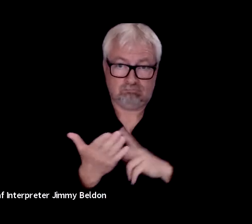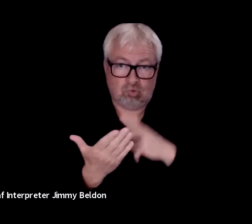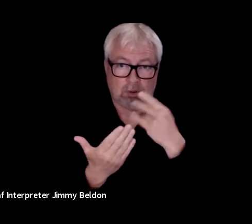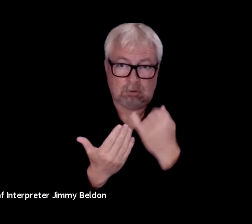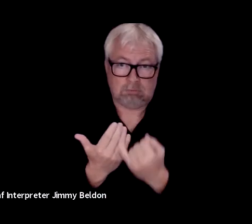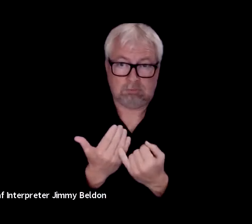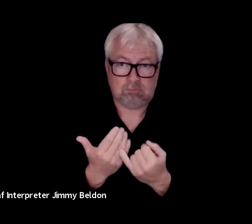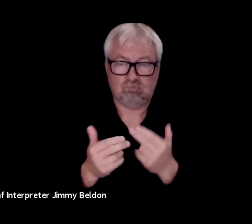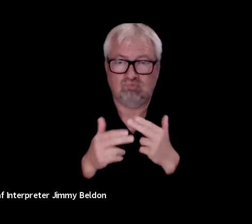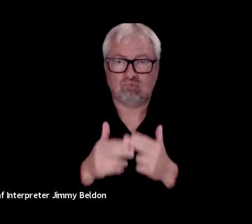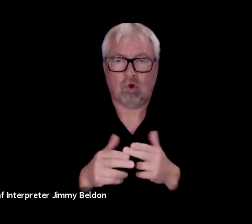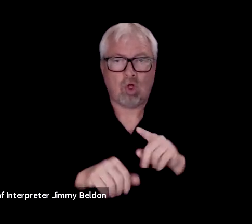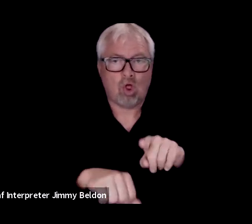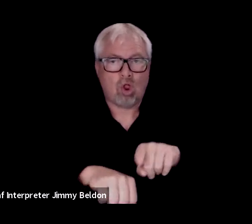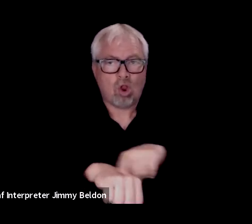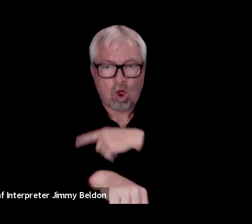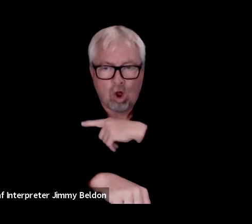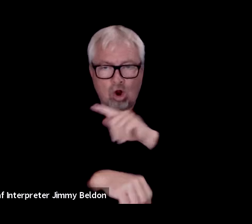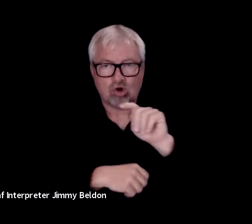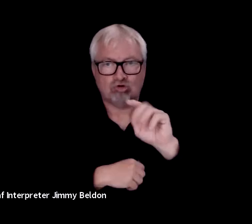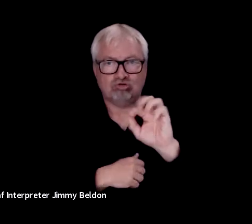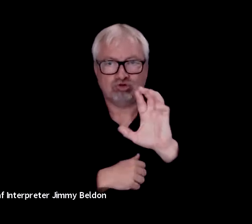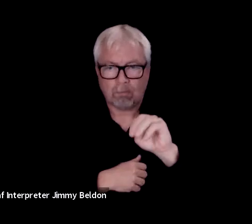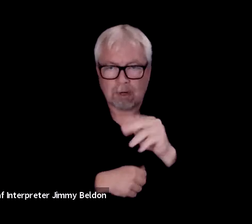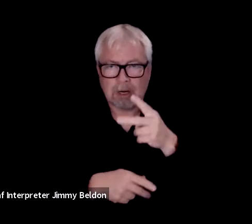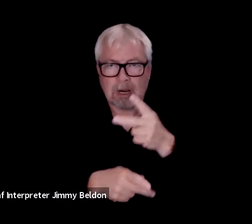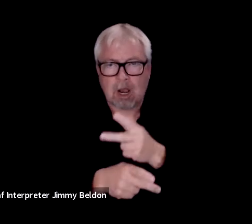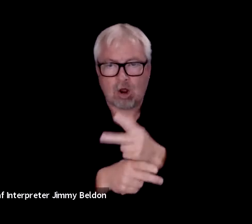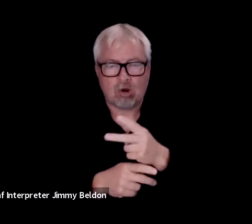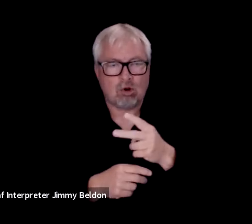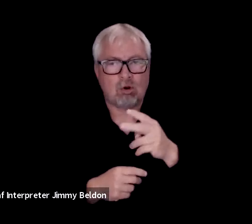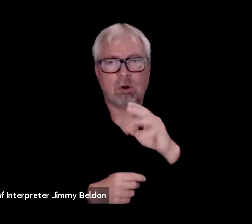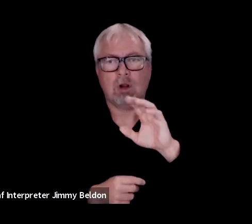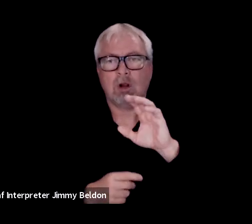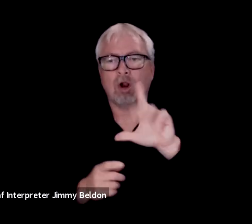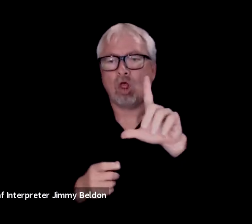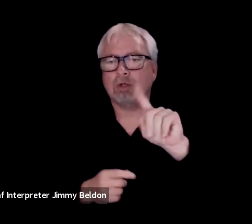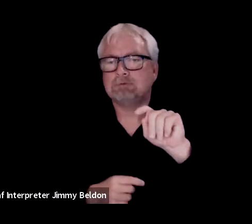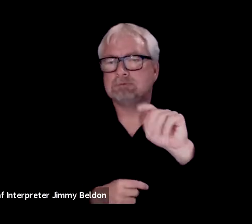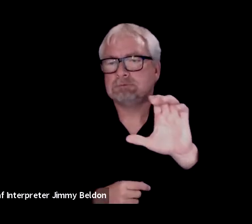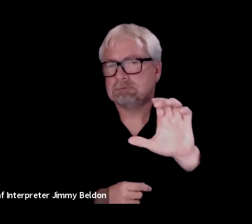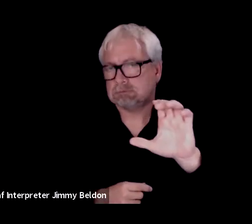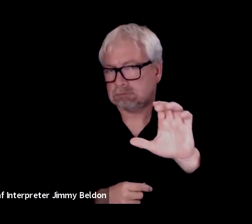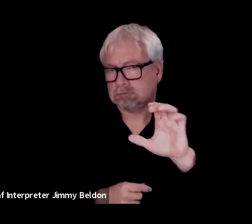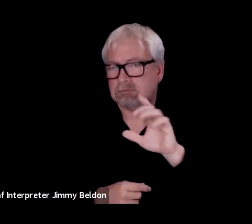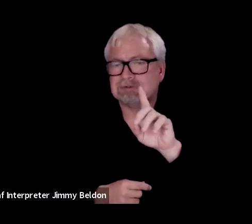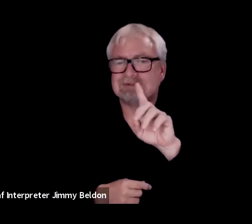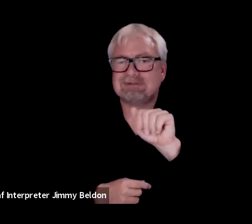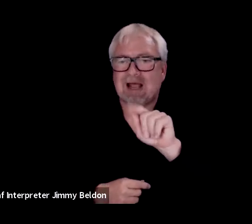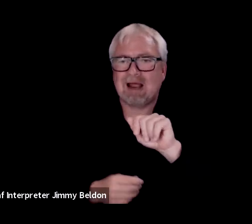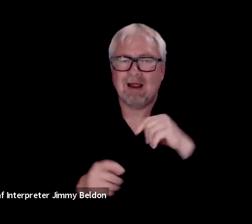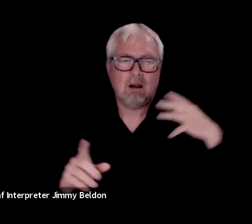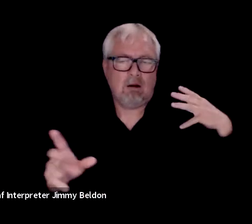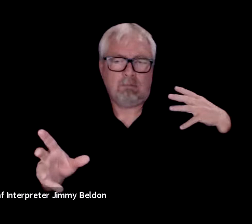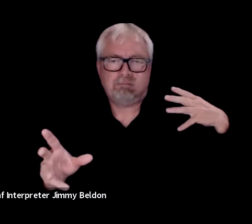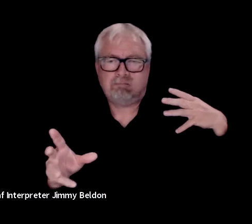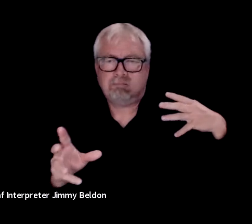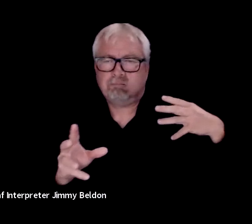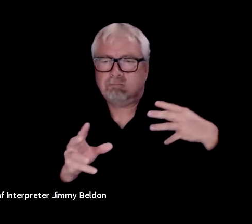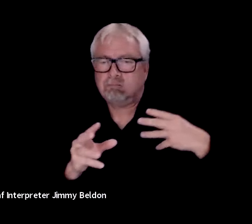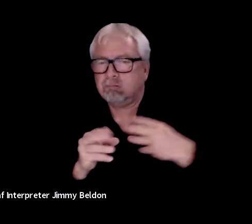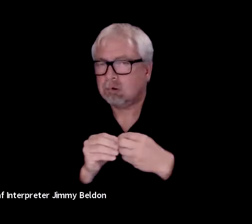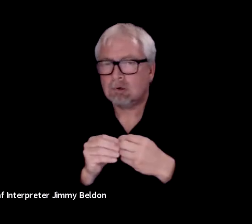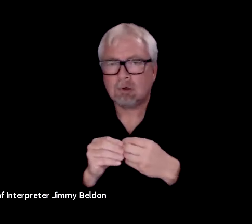reports that required review. So these cases and deaths that are reported out today are the second and last batch of cases and